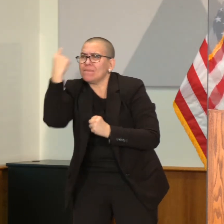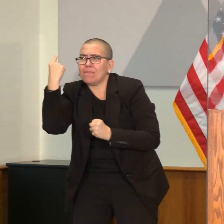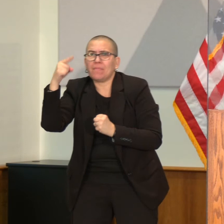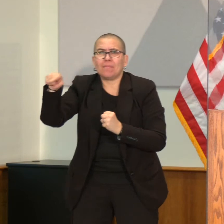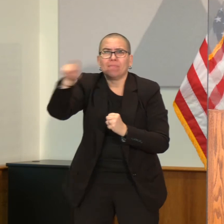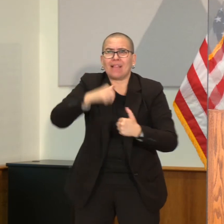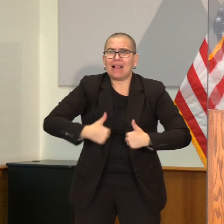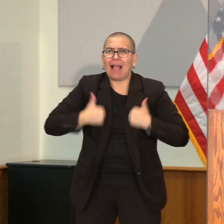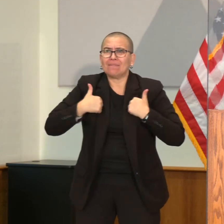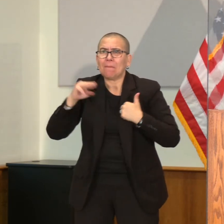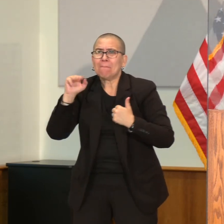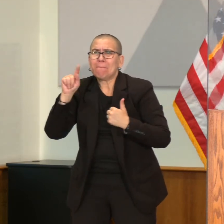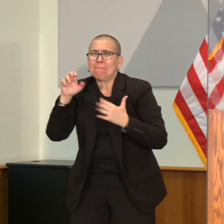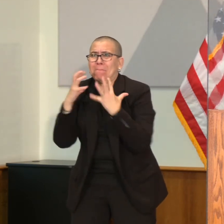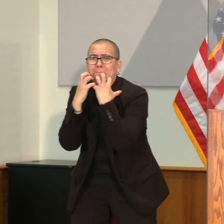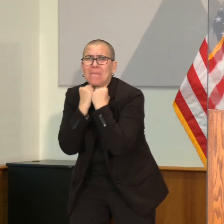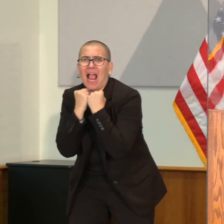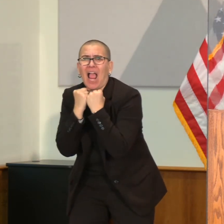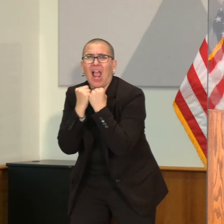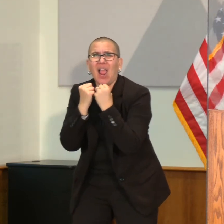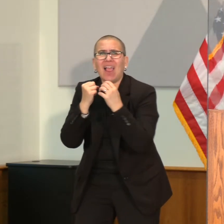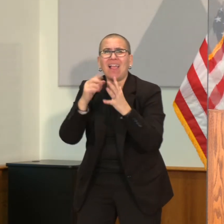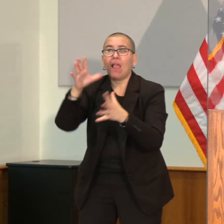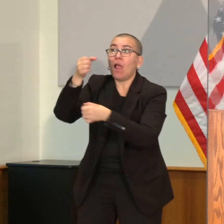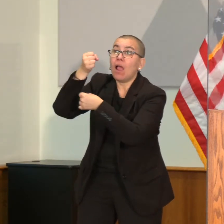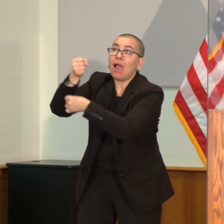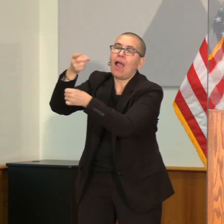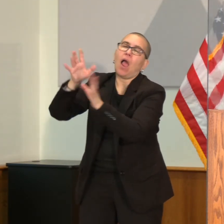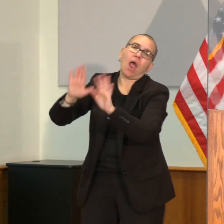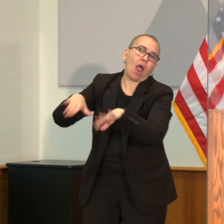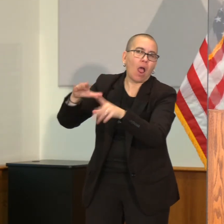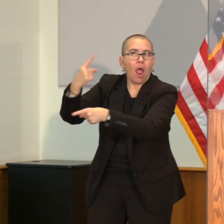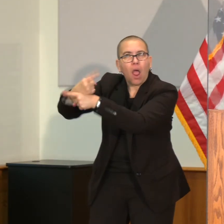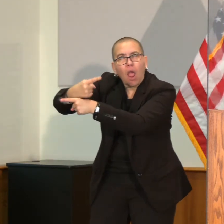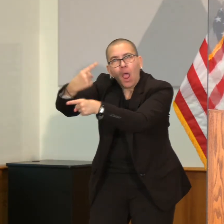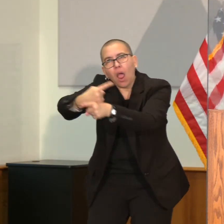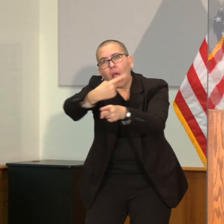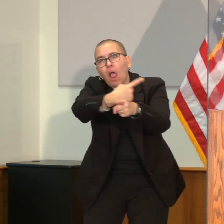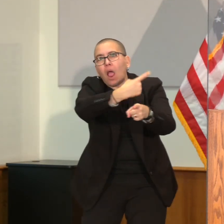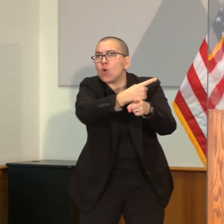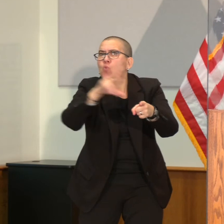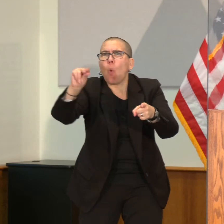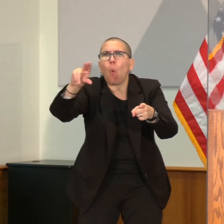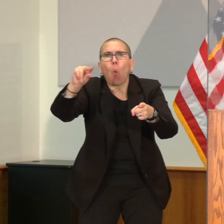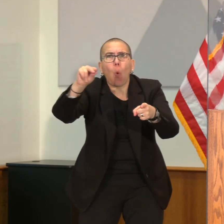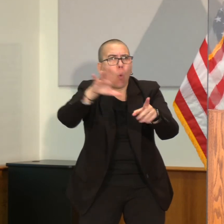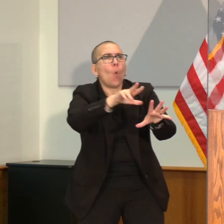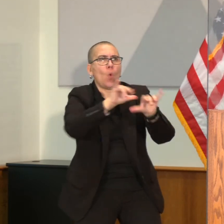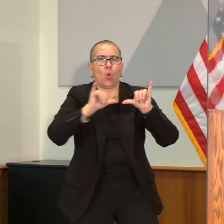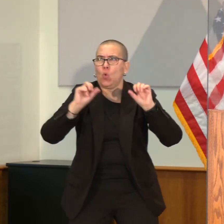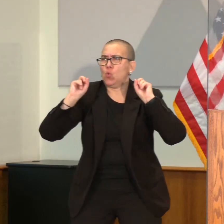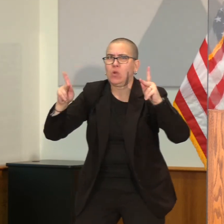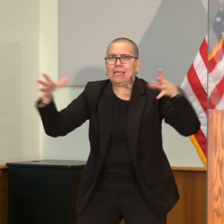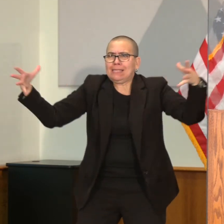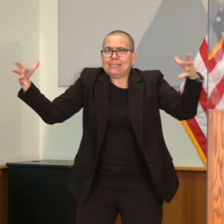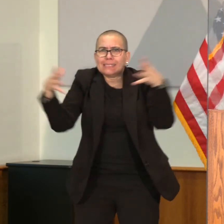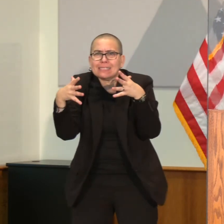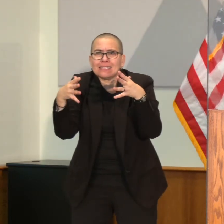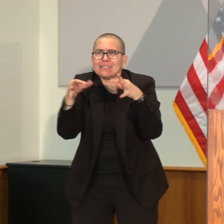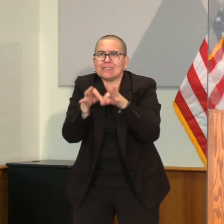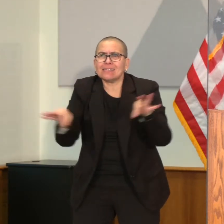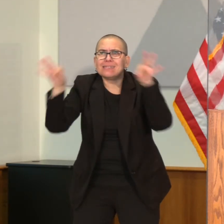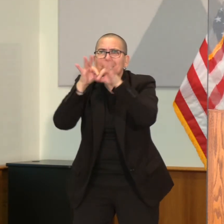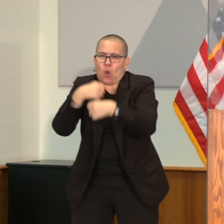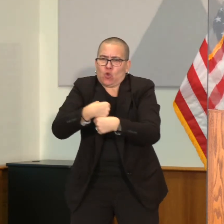claims, our struggles, our protests, or will they find common ground? Because we already have in these bills. We have found